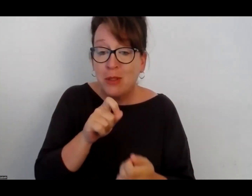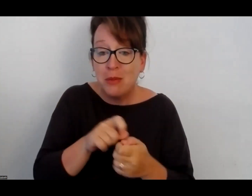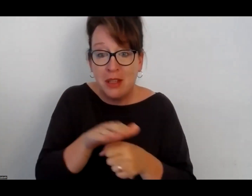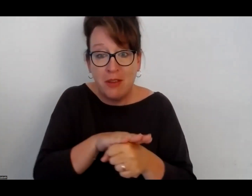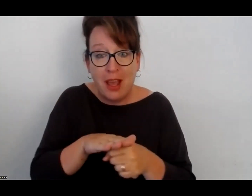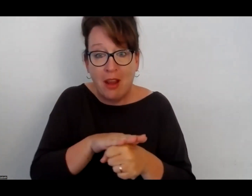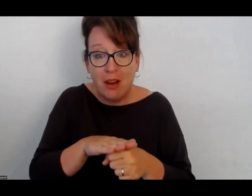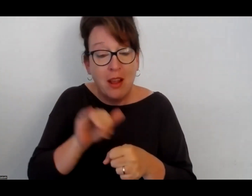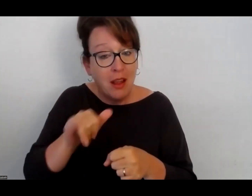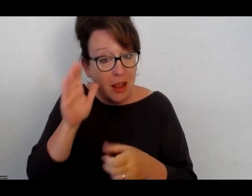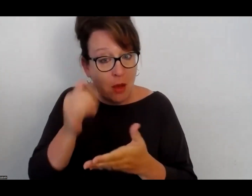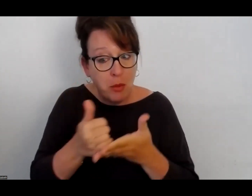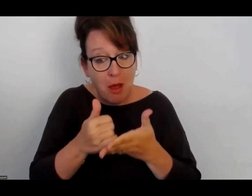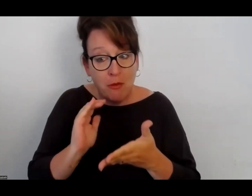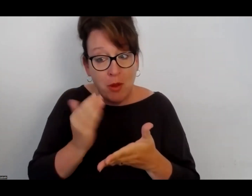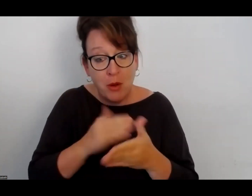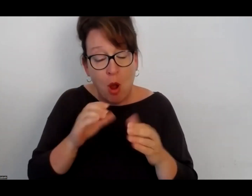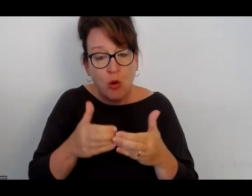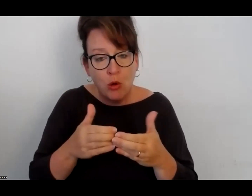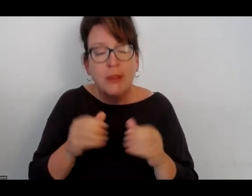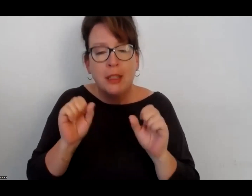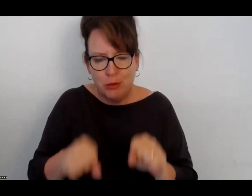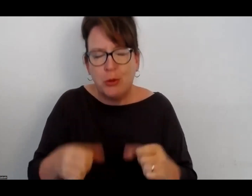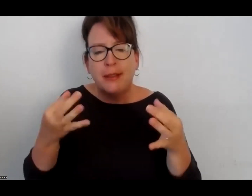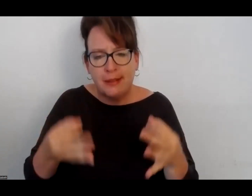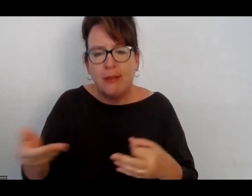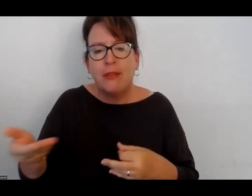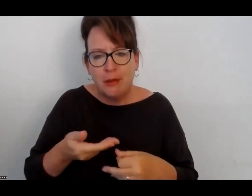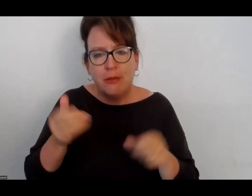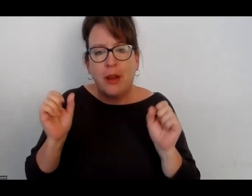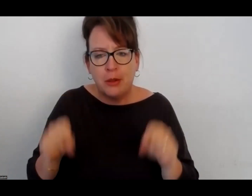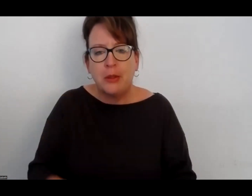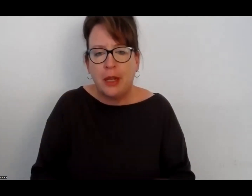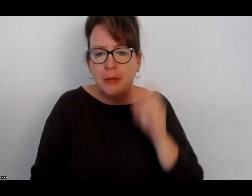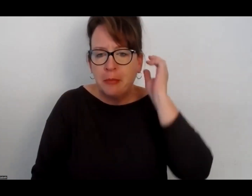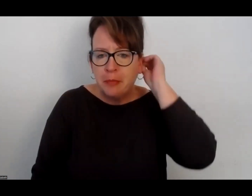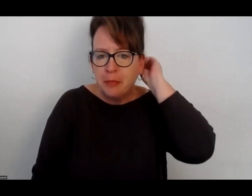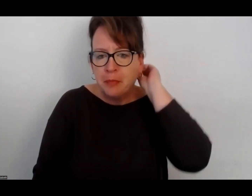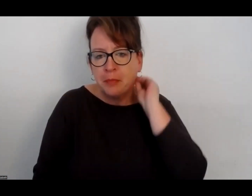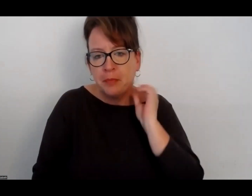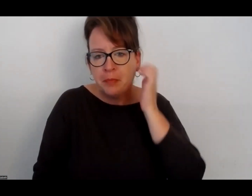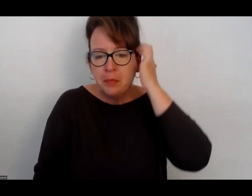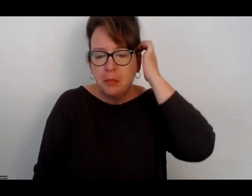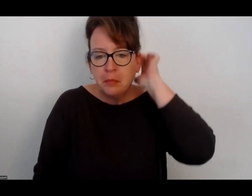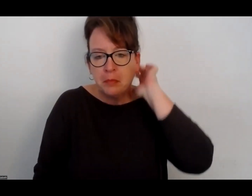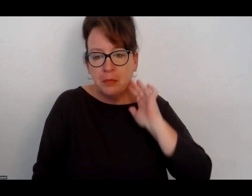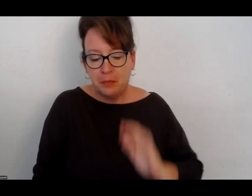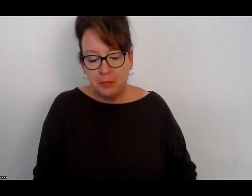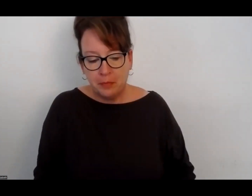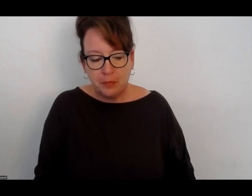our work group, can definitely invite them to help you sort of, to provide their knowledge and their